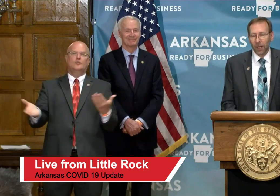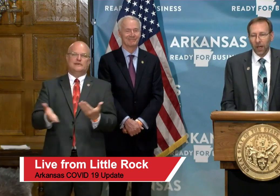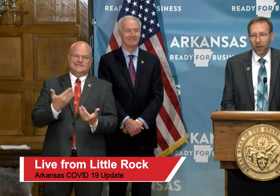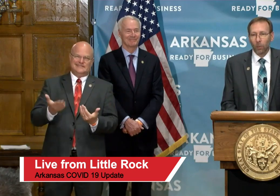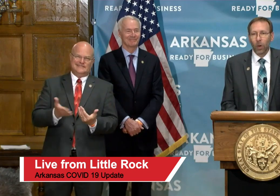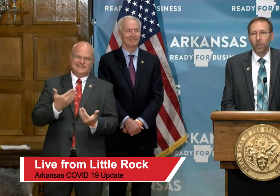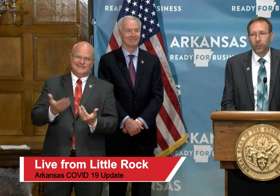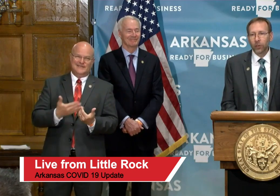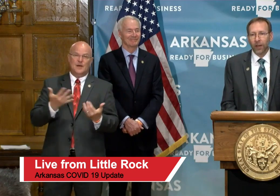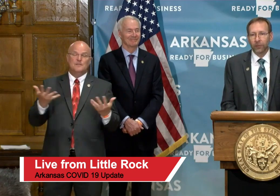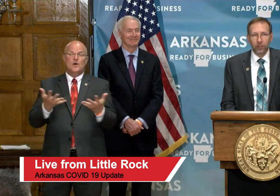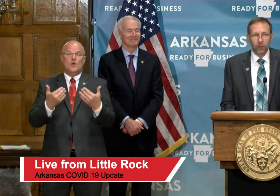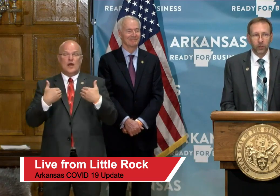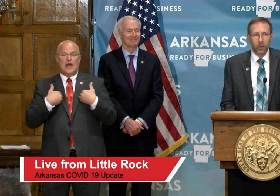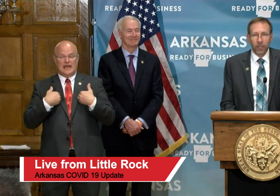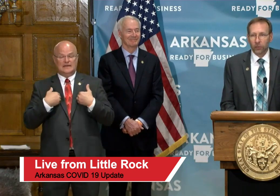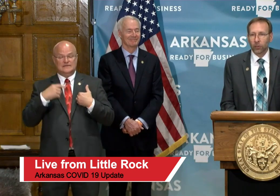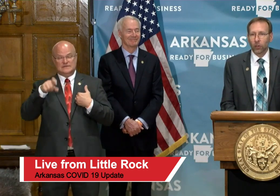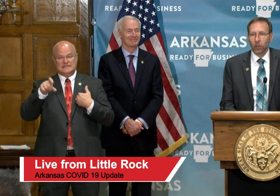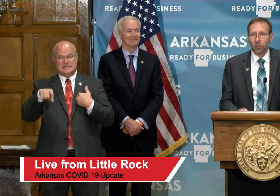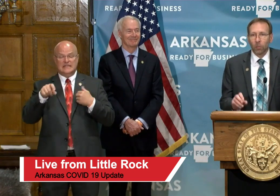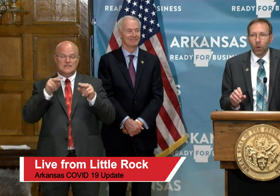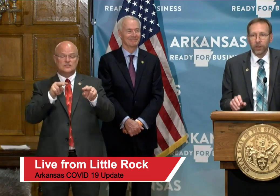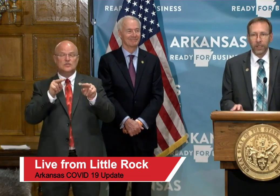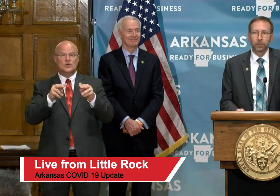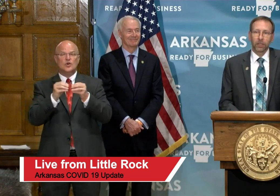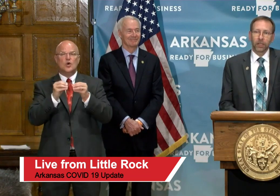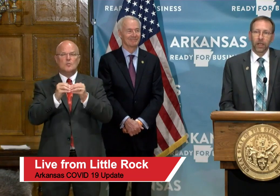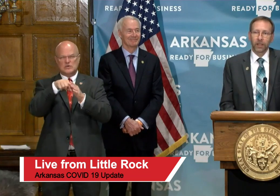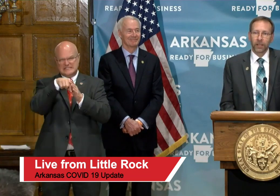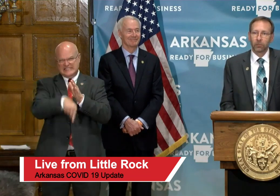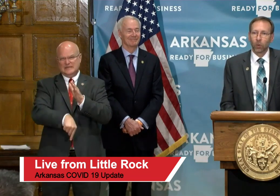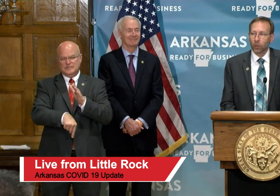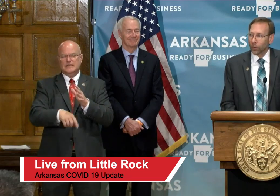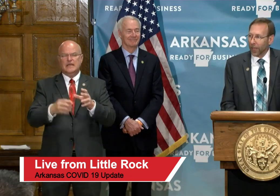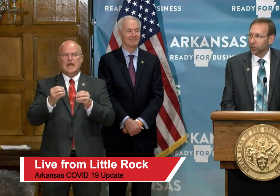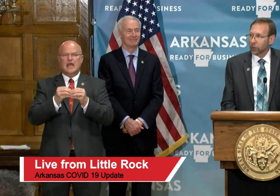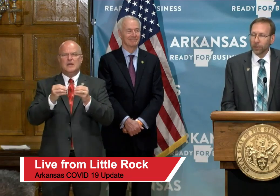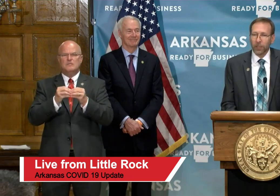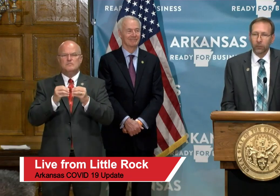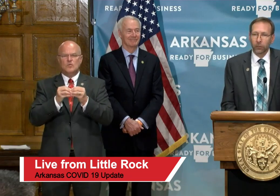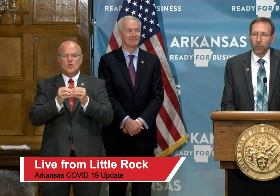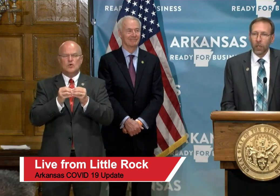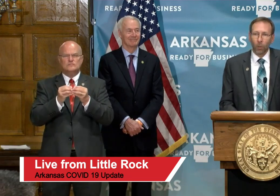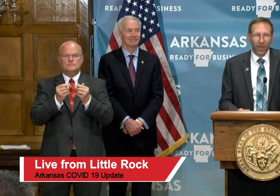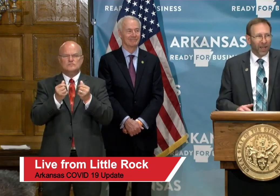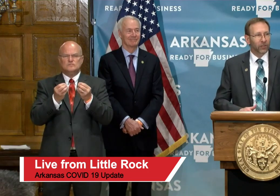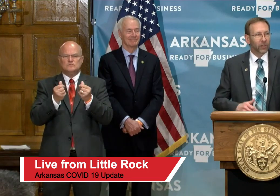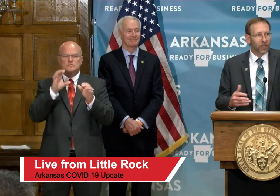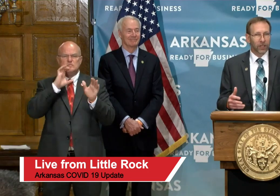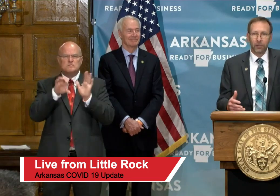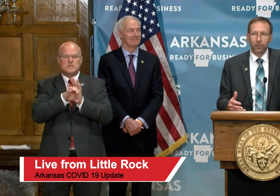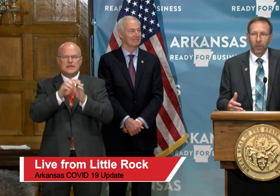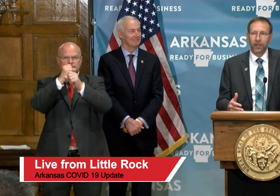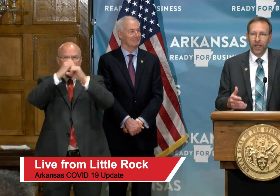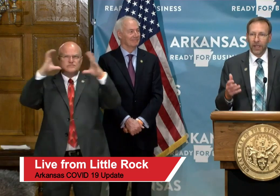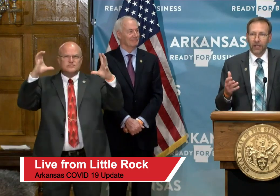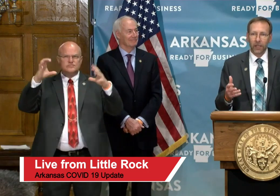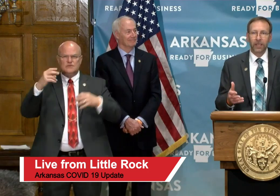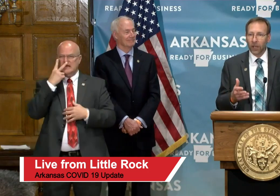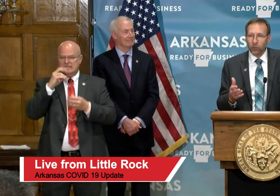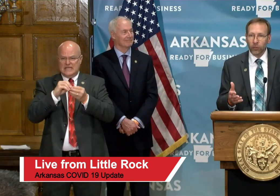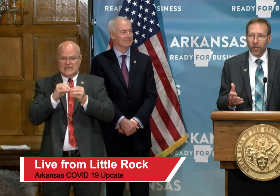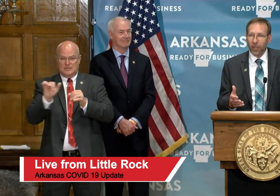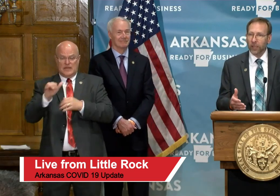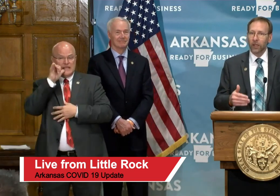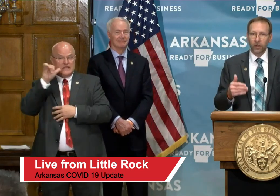easier. What we do have to do is to look more deeply and get a more granular picture. When I see a number a